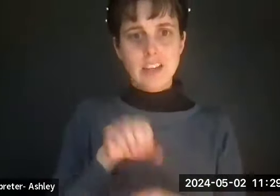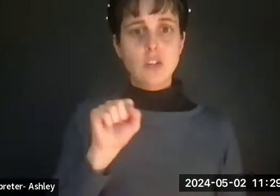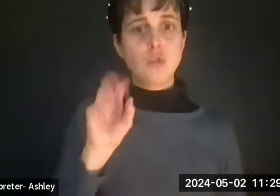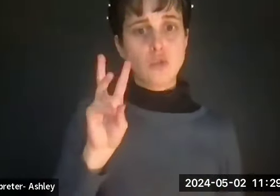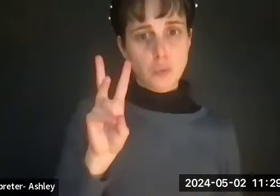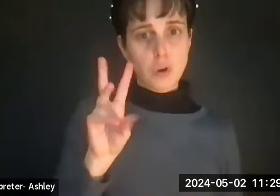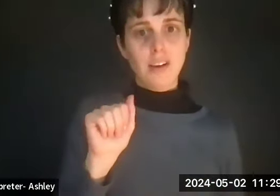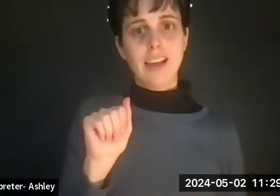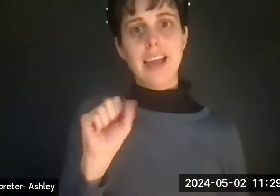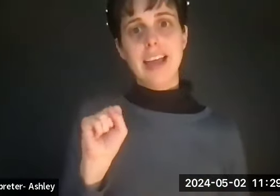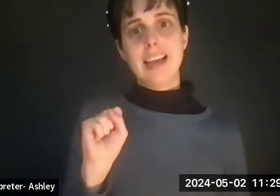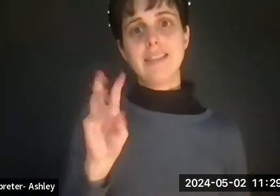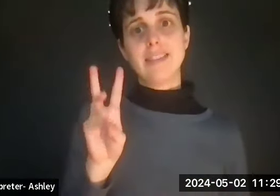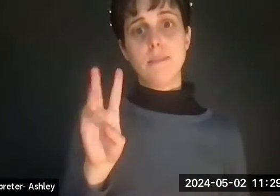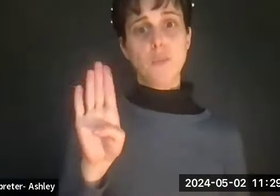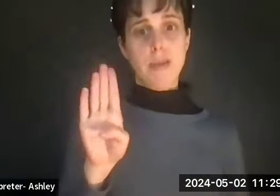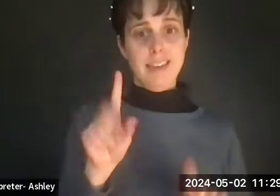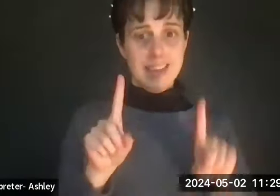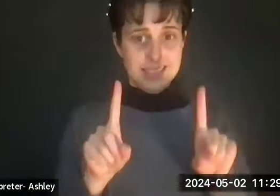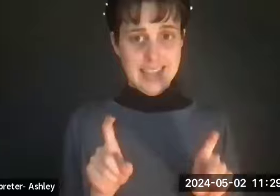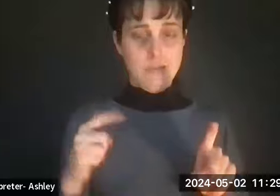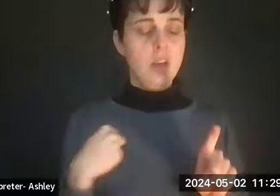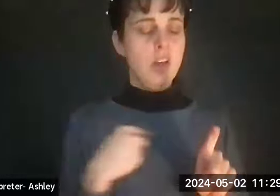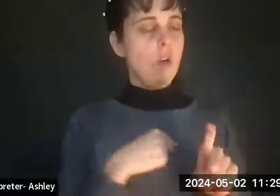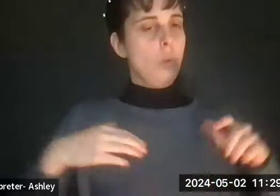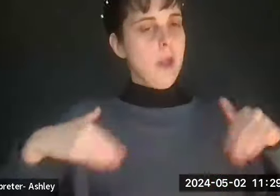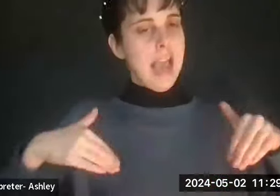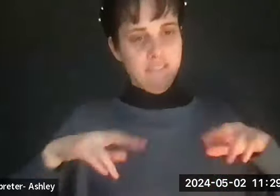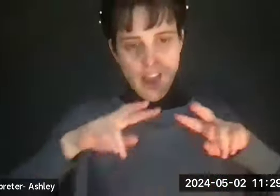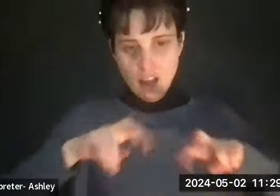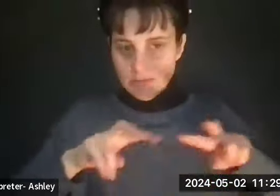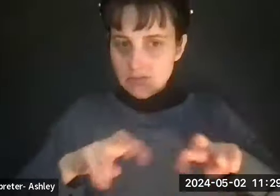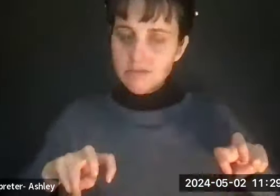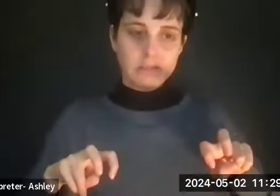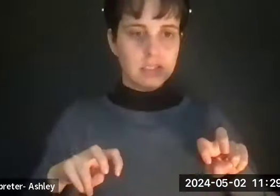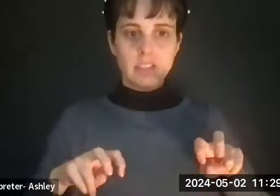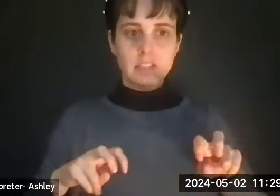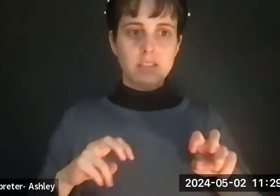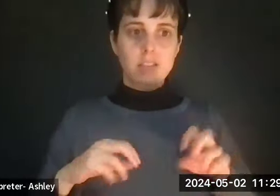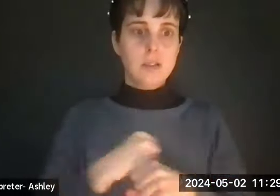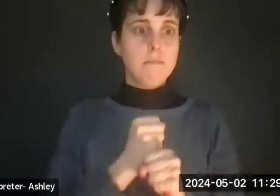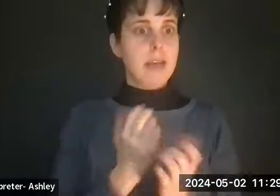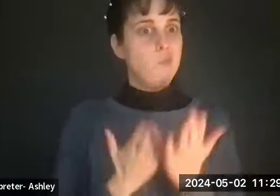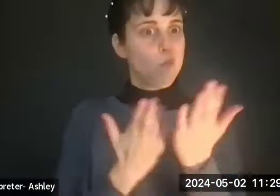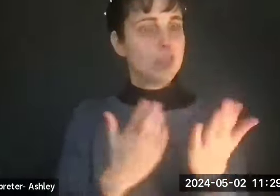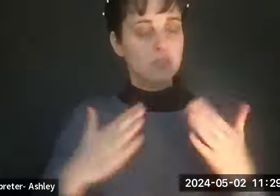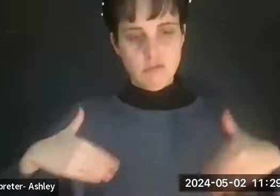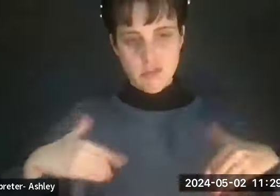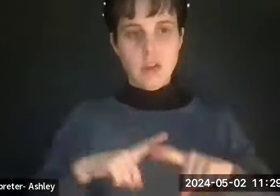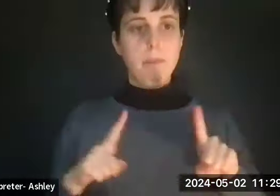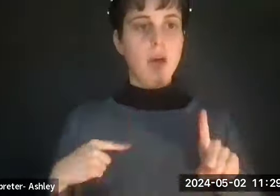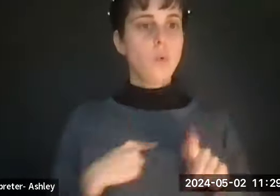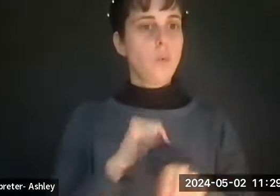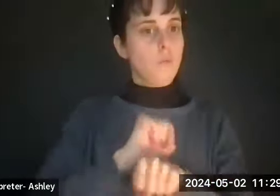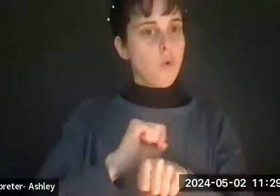did not have time to sufficiently study the issue and make a recommendation last year, but we have been working hard with a group of